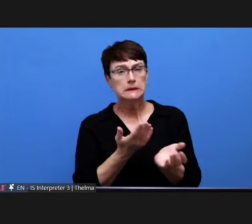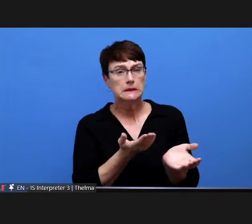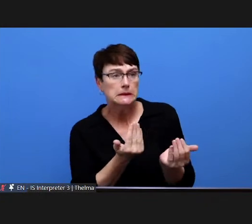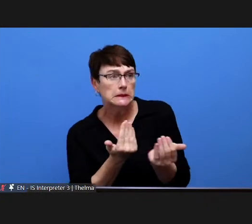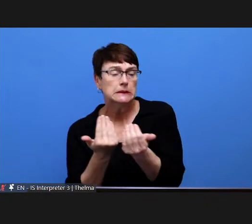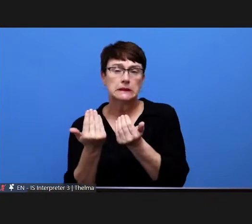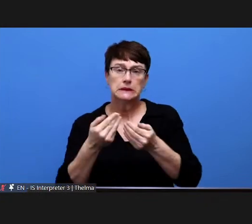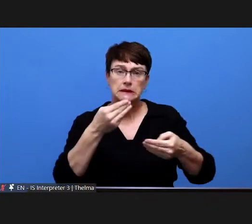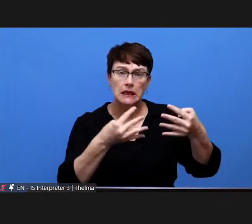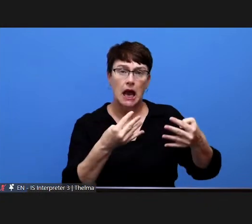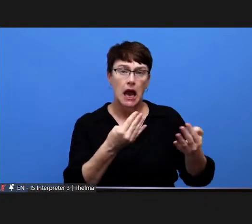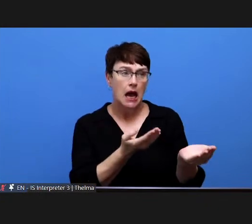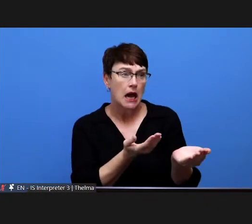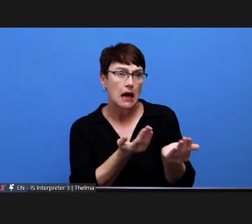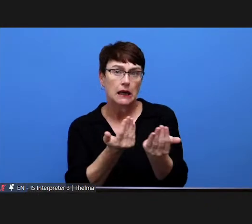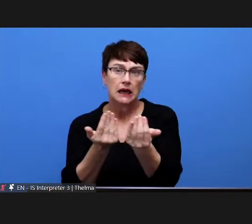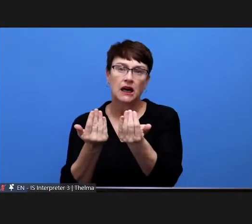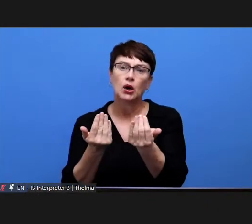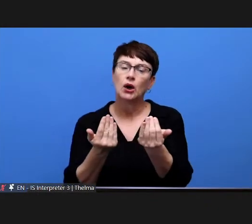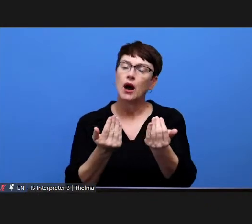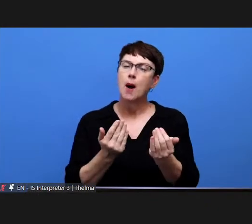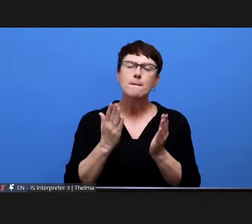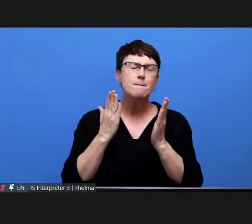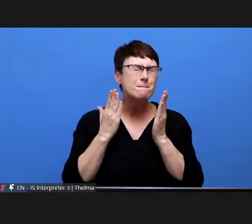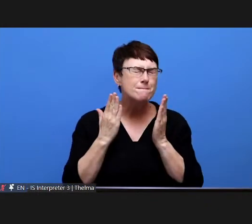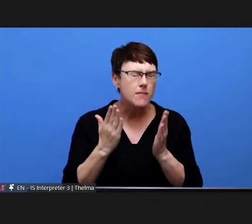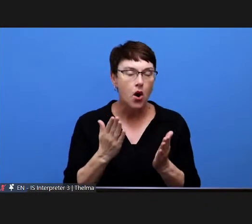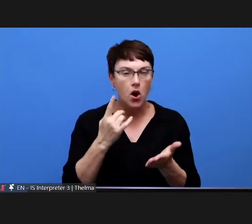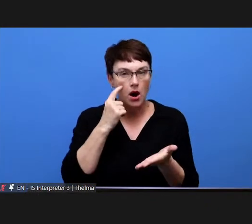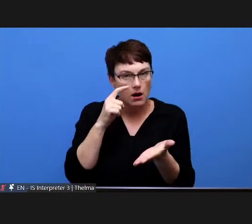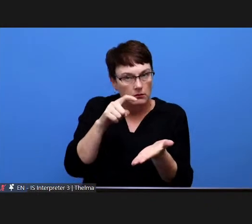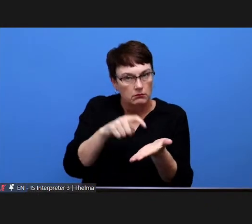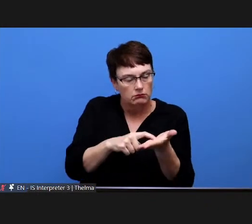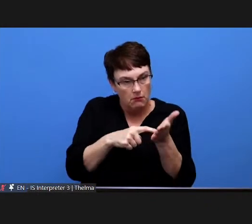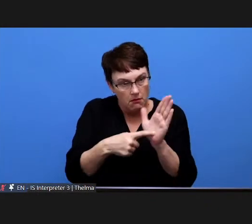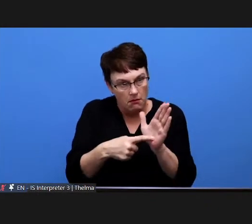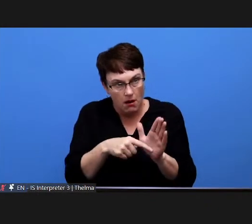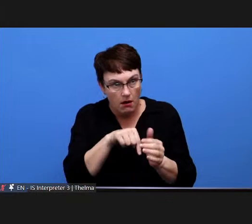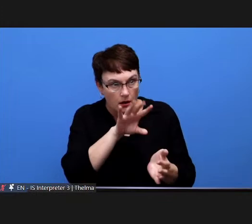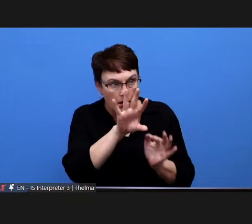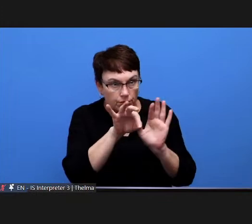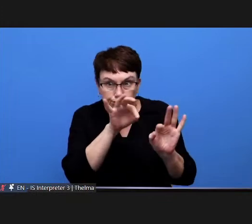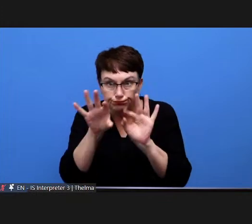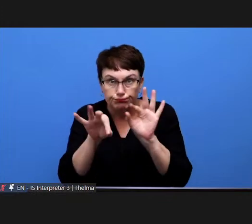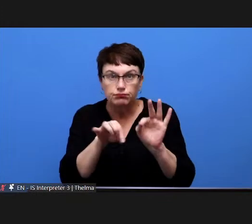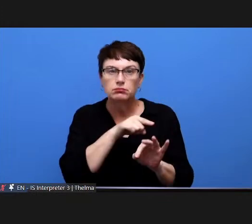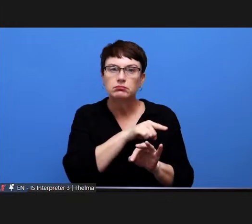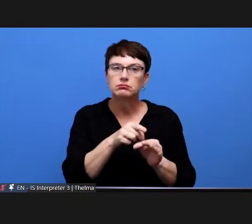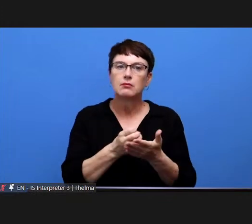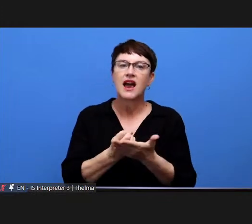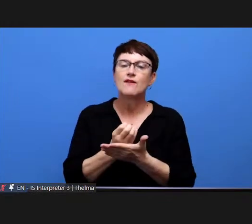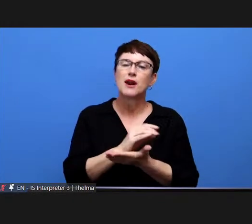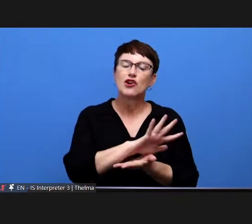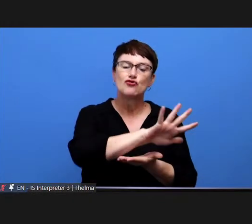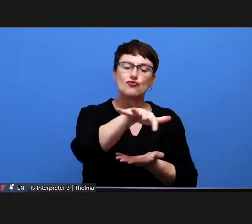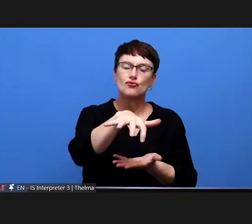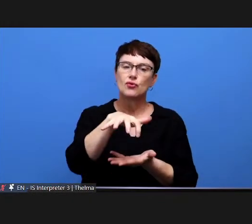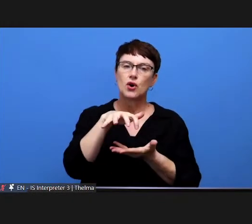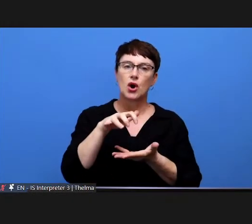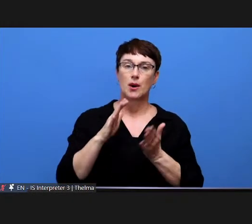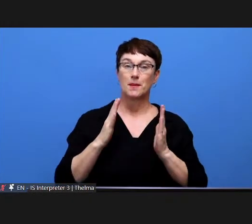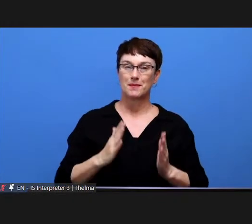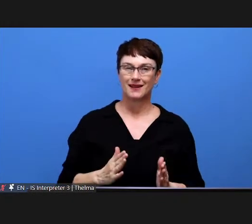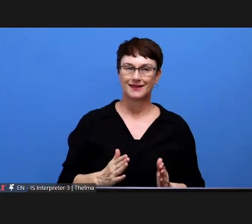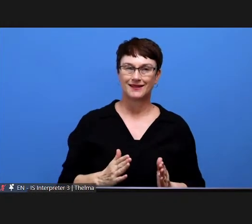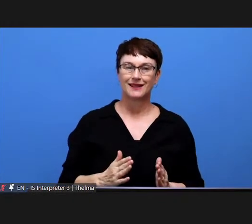my recommendation is we might really not have a gap. There could be a gap, yes, but if we worked